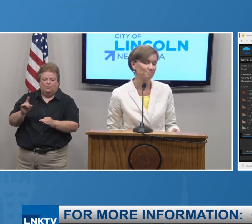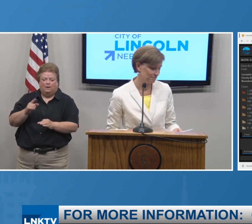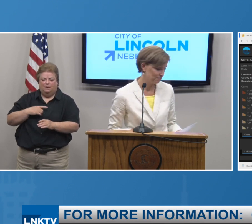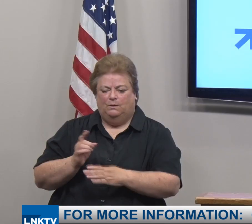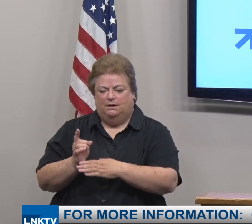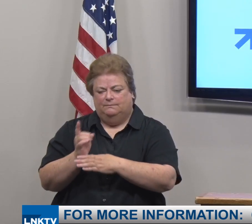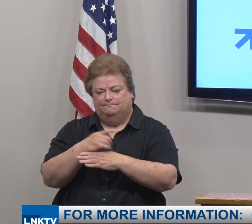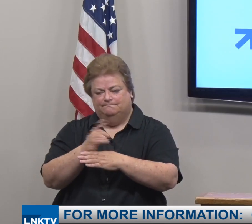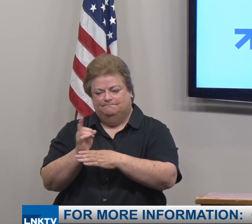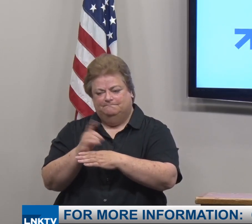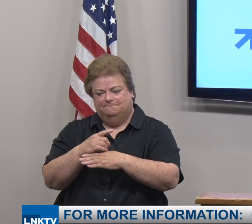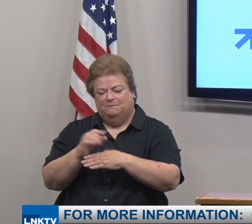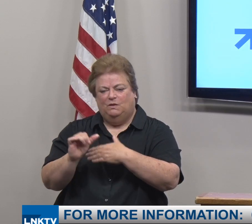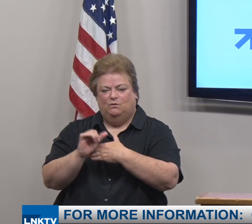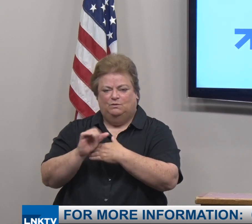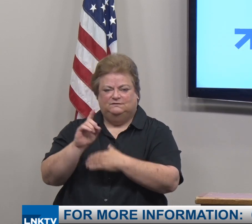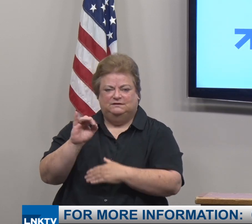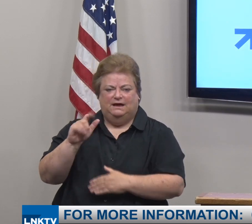dial.